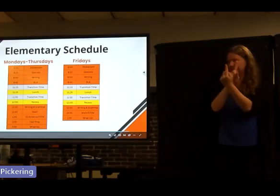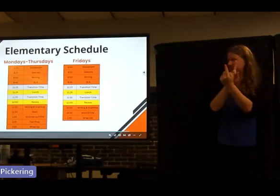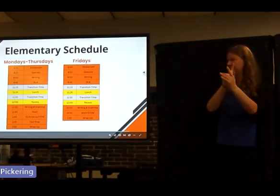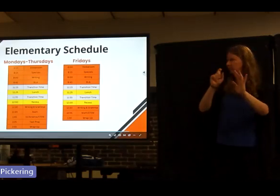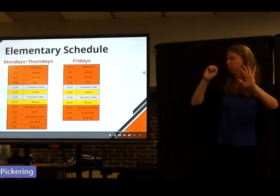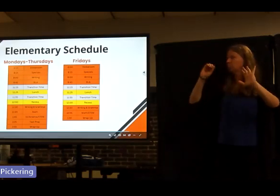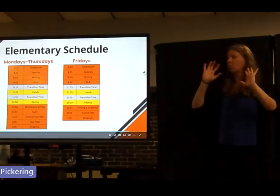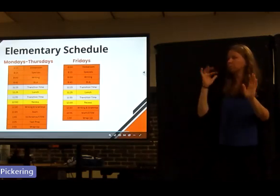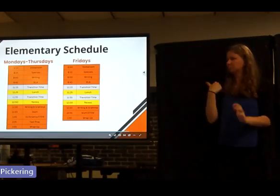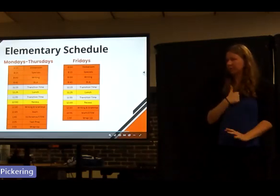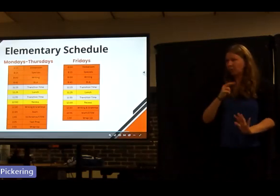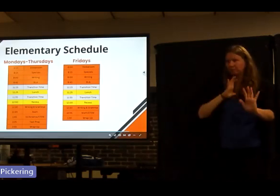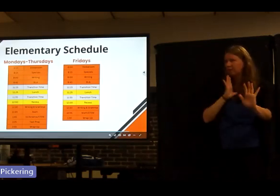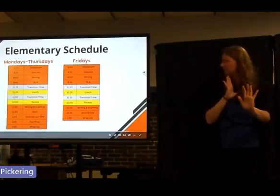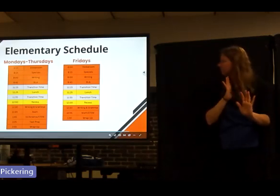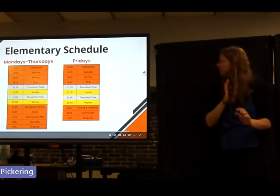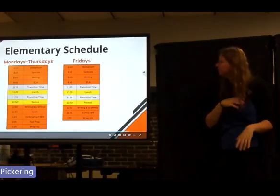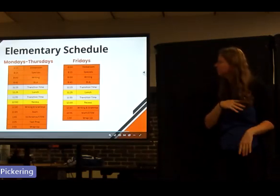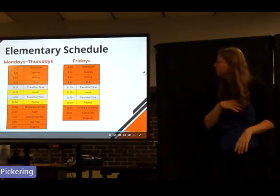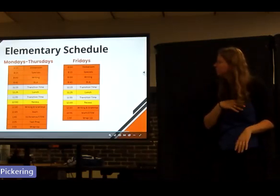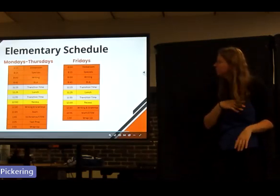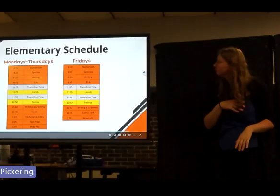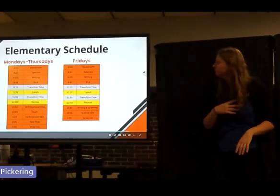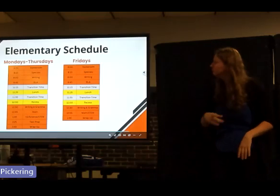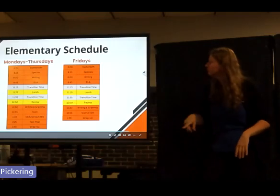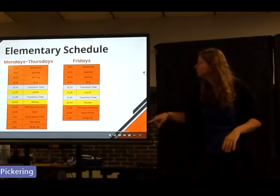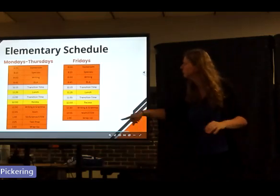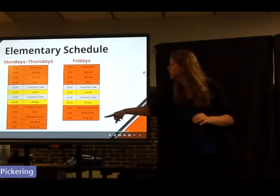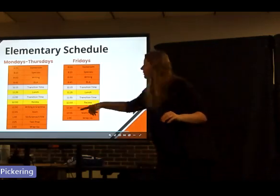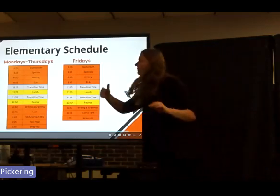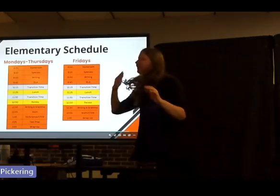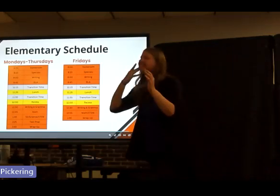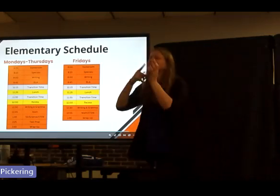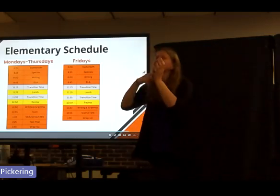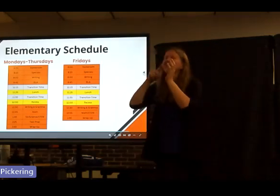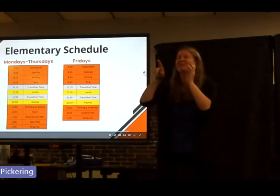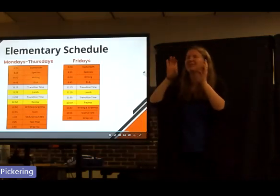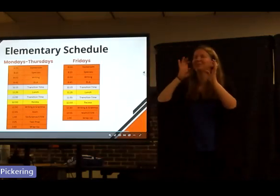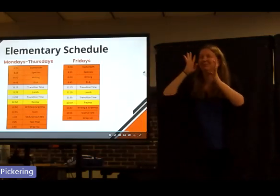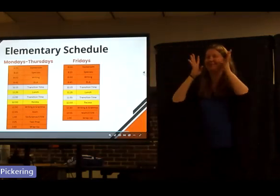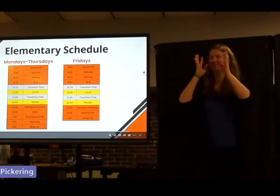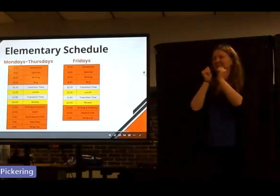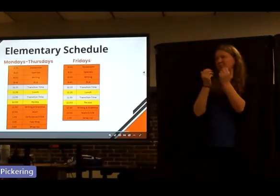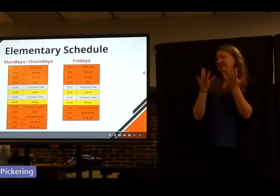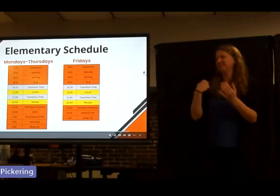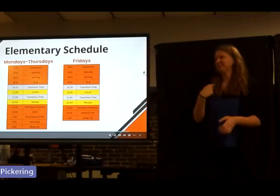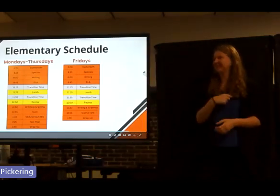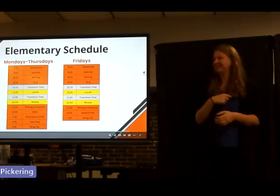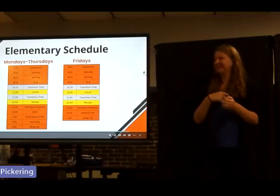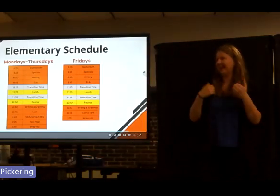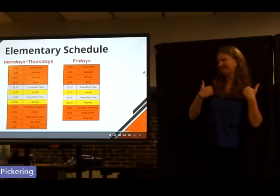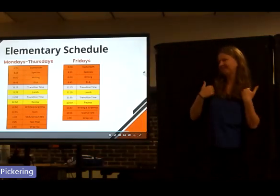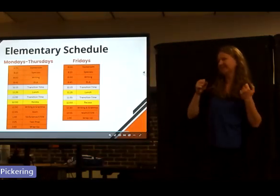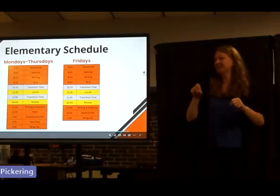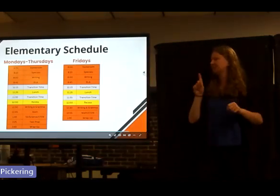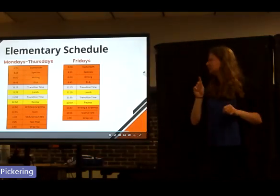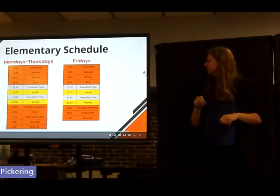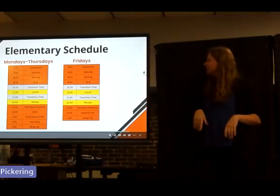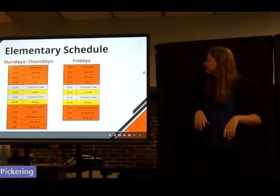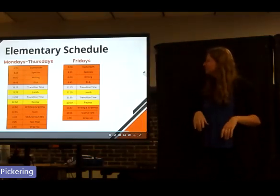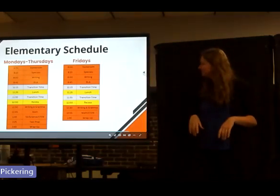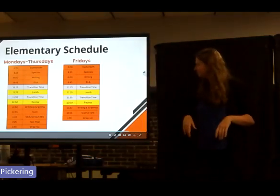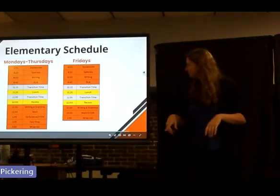1st through 5th grade. It's 5 hours and we are still getting that in without any problems. We do sometimes have to be